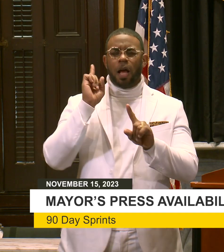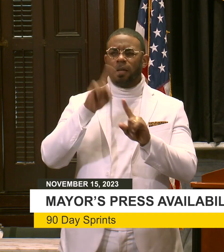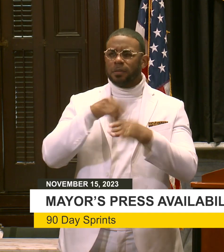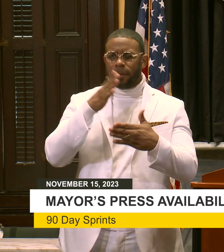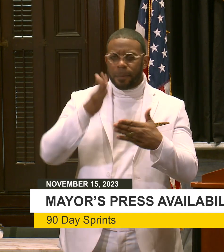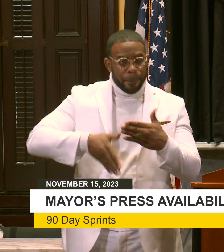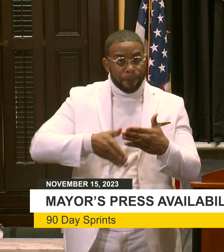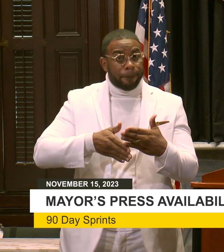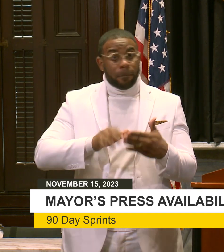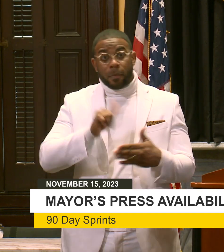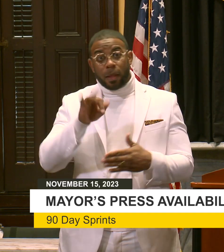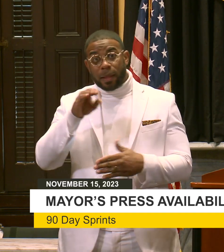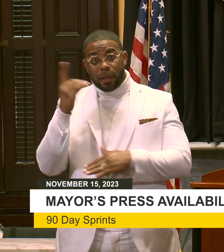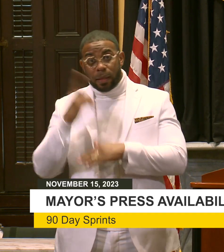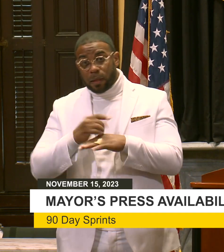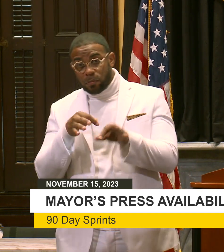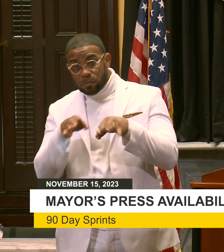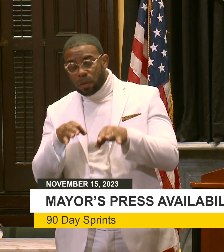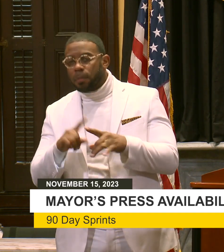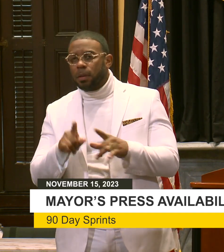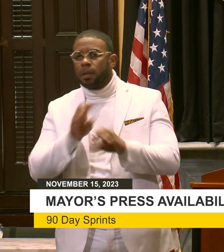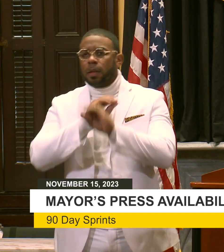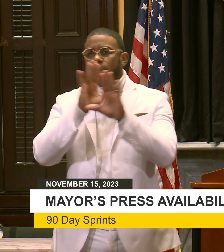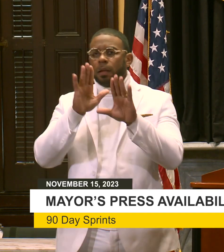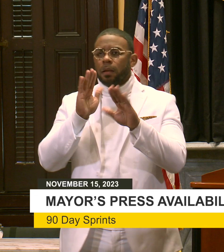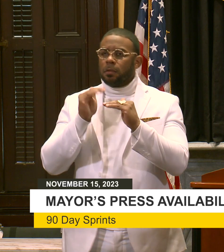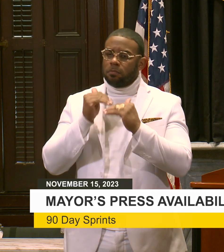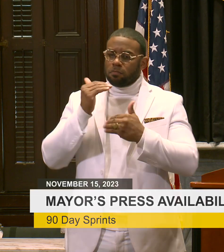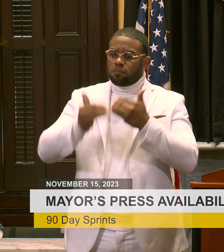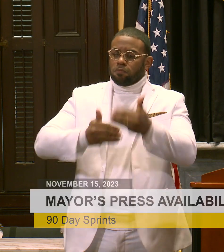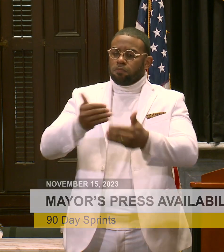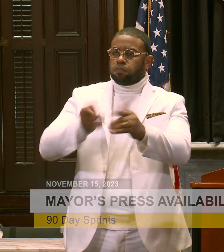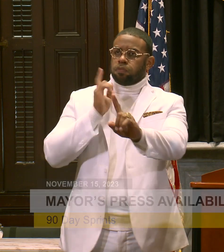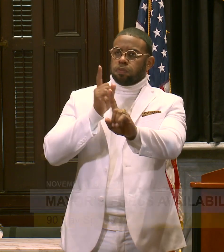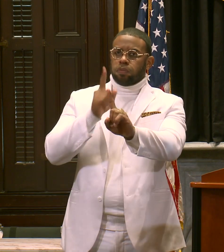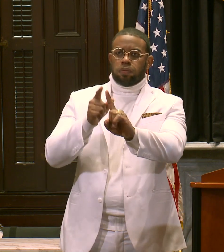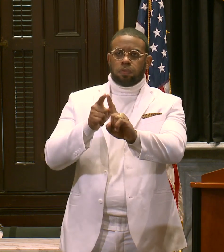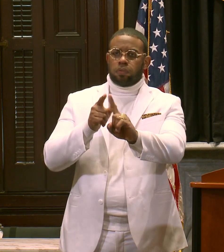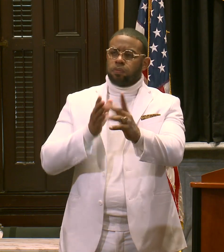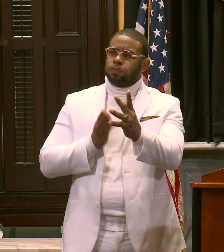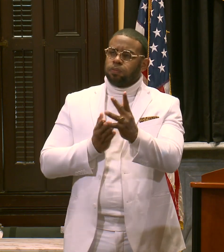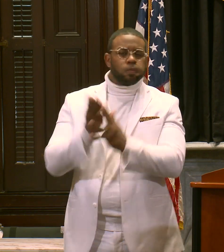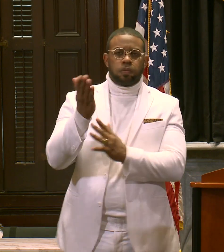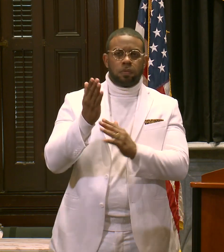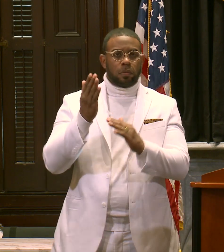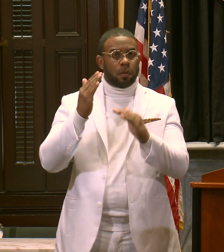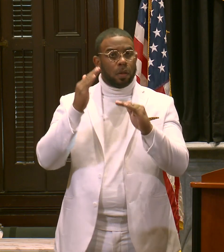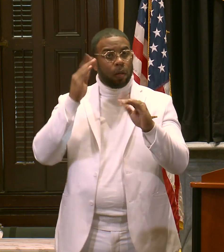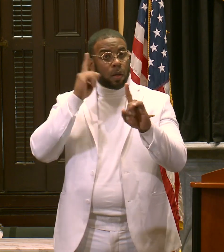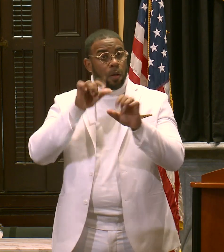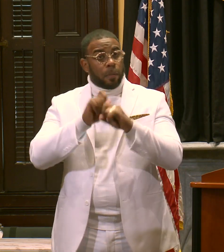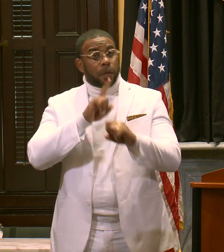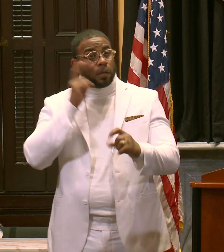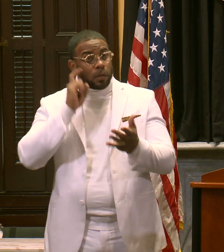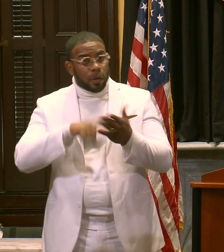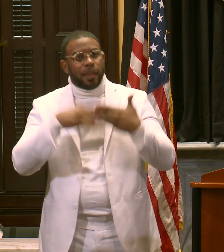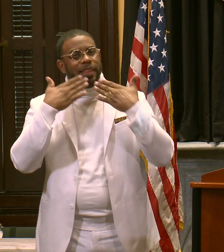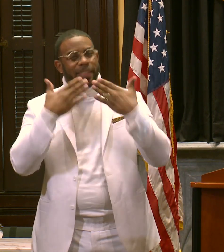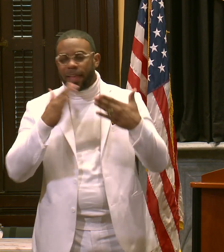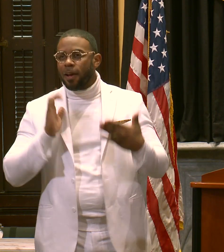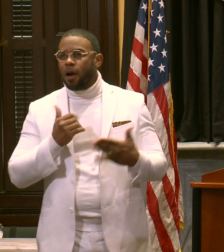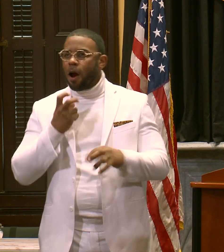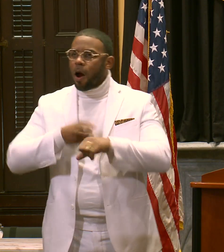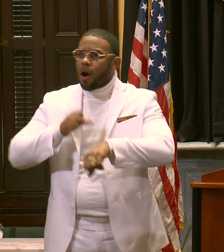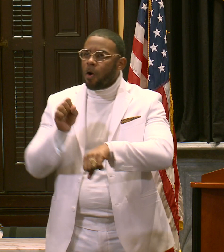end of the 90 days we outlined, but they are clearly well on their way to blowing through their goals, and I wanted to make note and thank